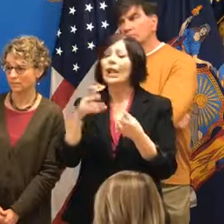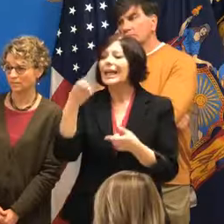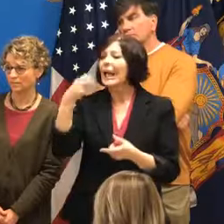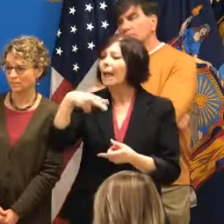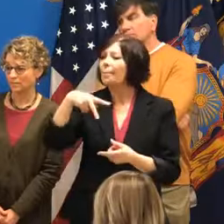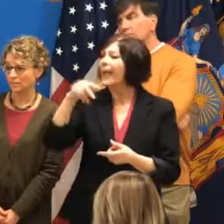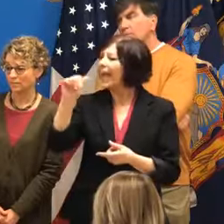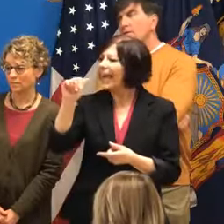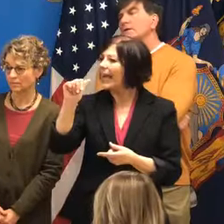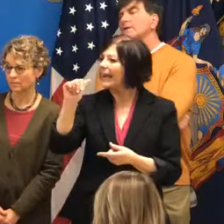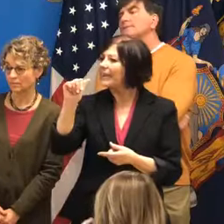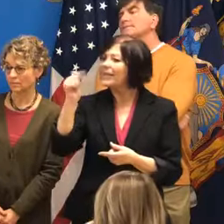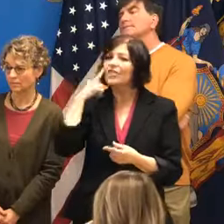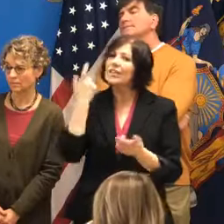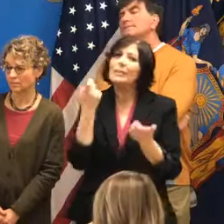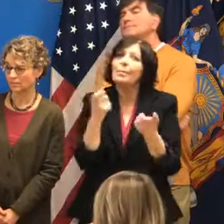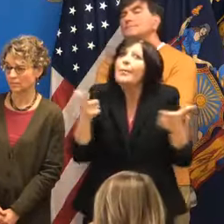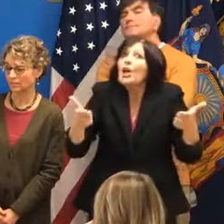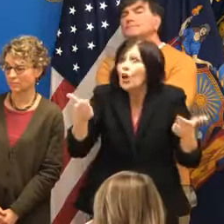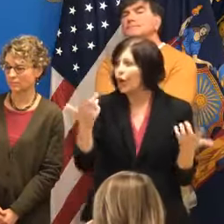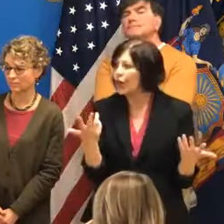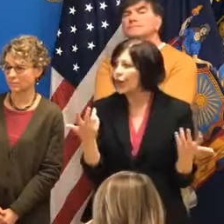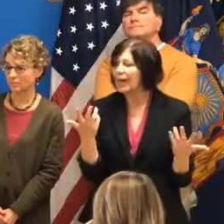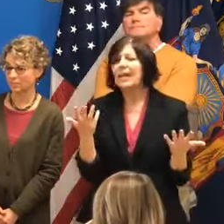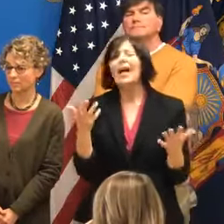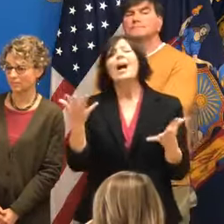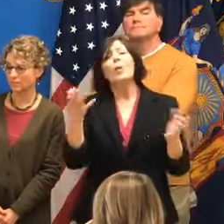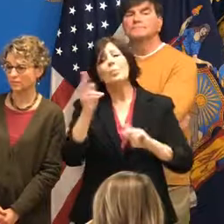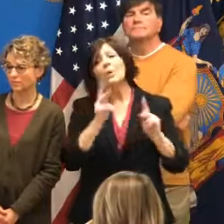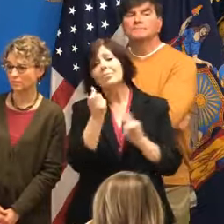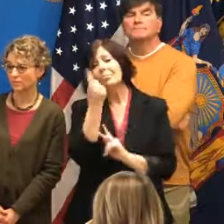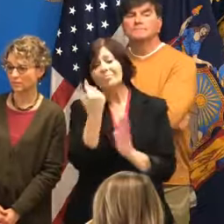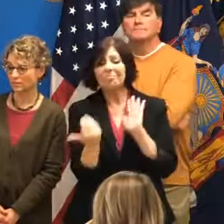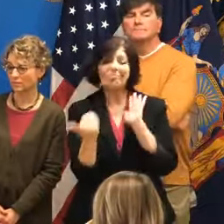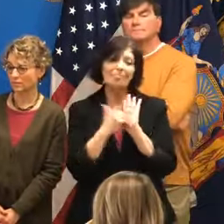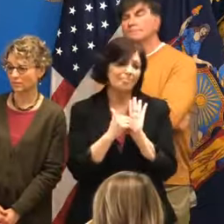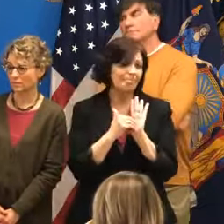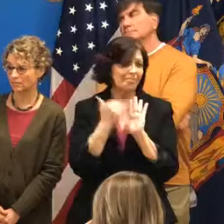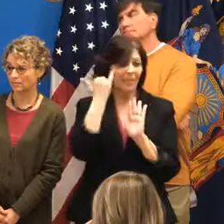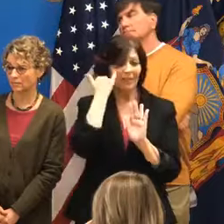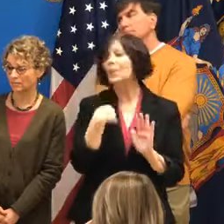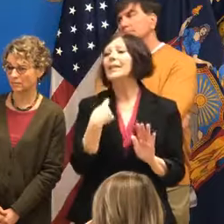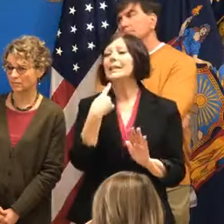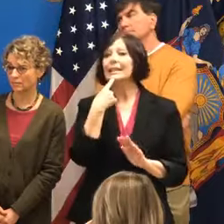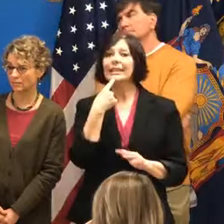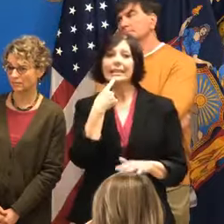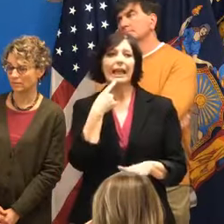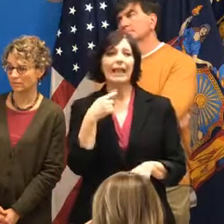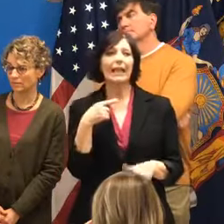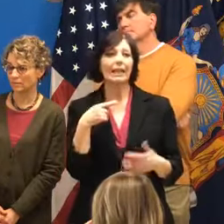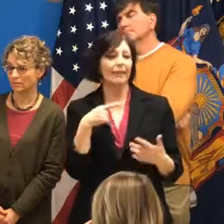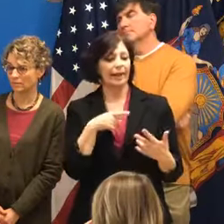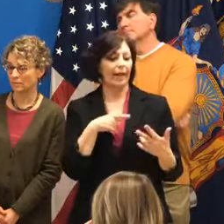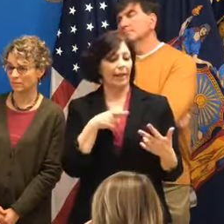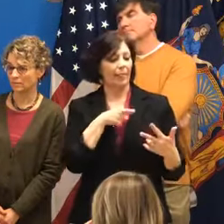and things like that, just on a different scale. But I want folks to understand, once again, if we say that individual